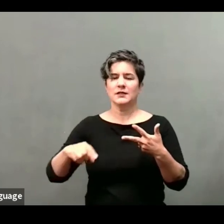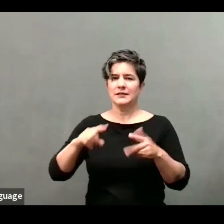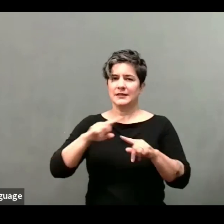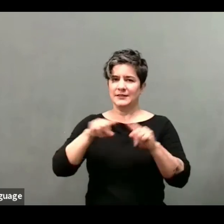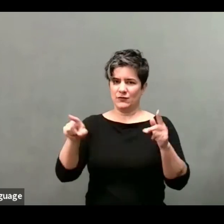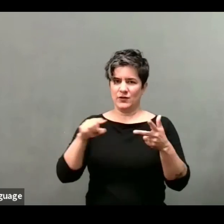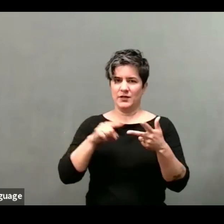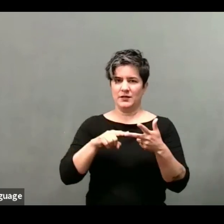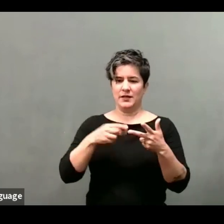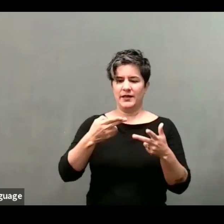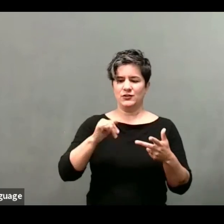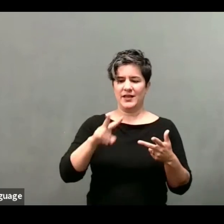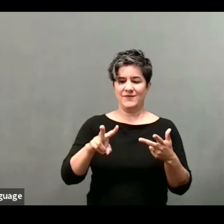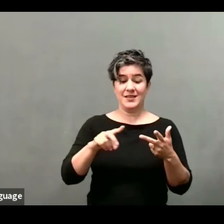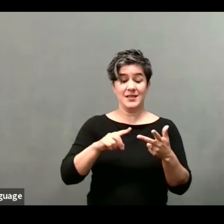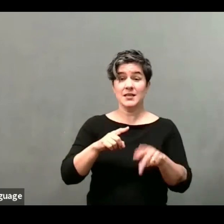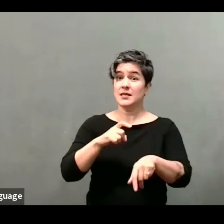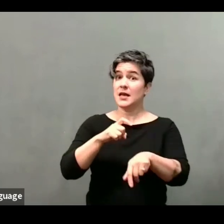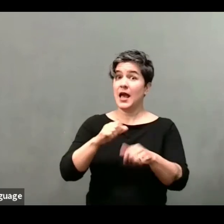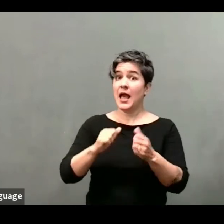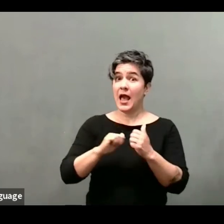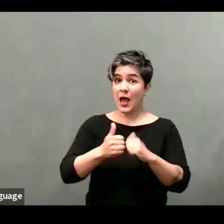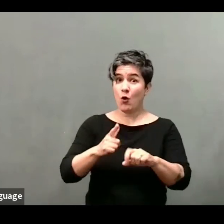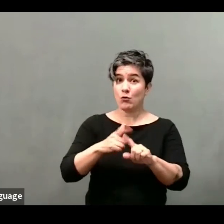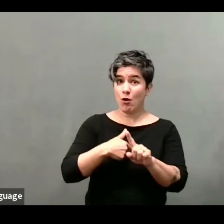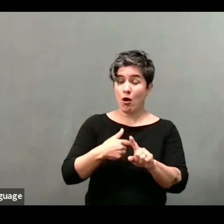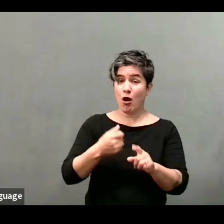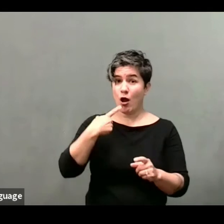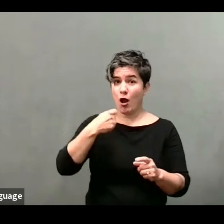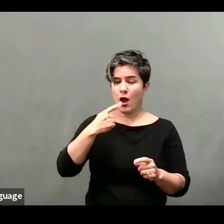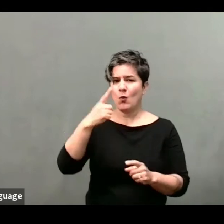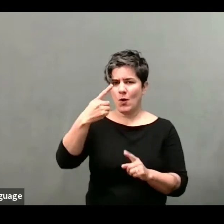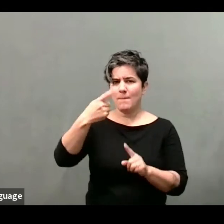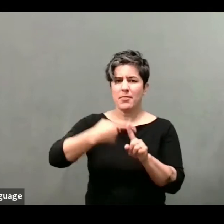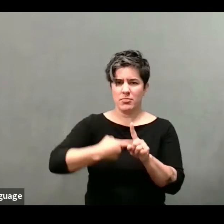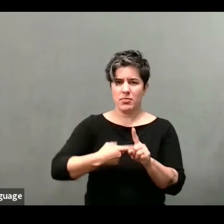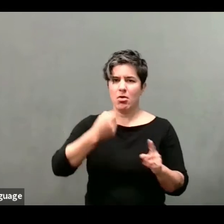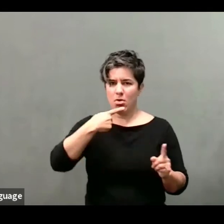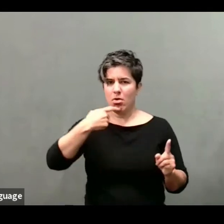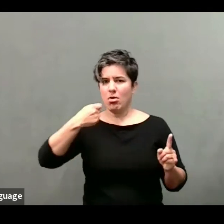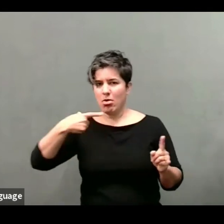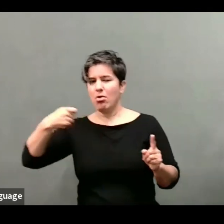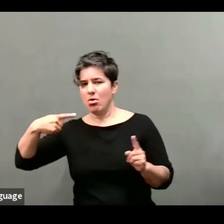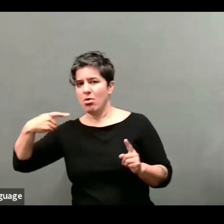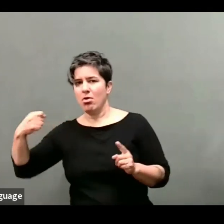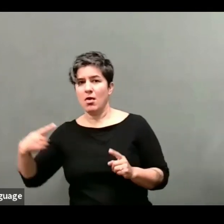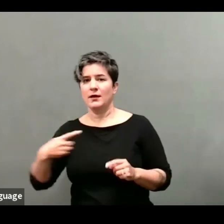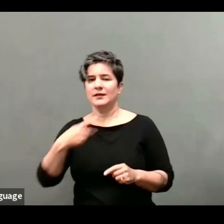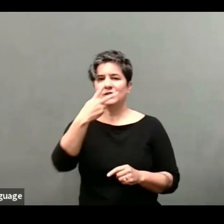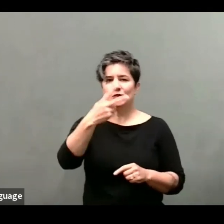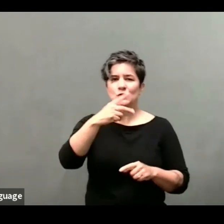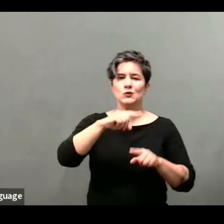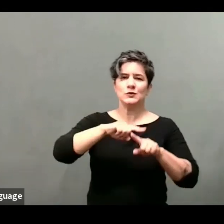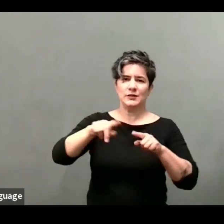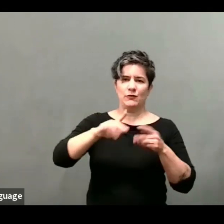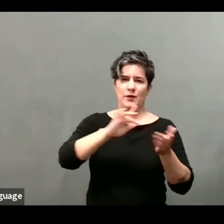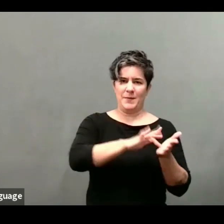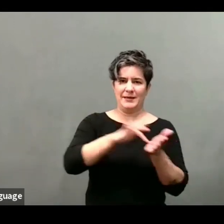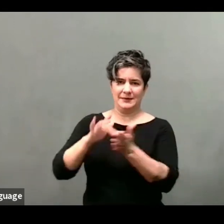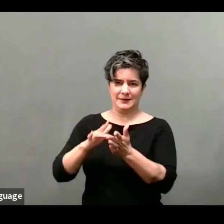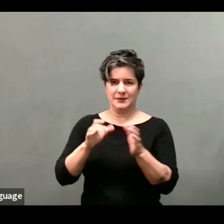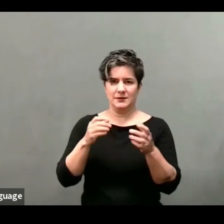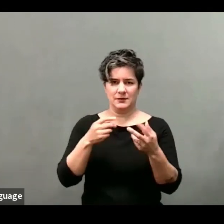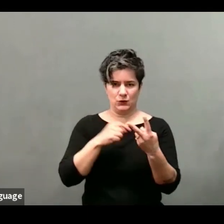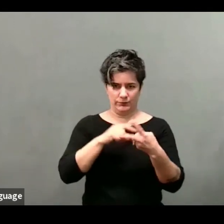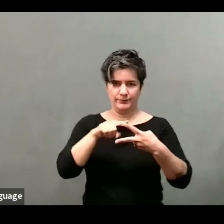HIV preventatives are a month-long course, and it tends to be 2 different types of medications. So